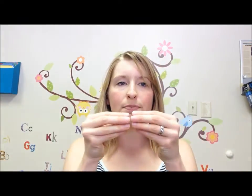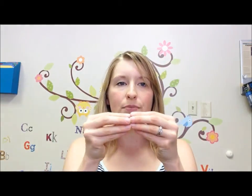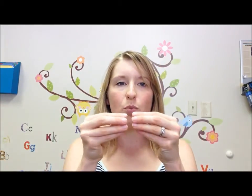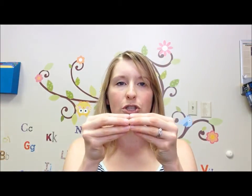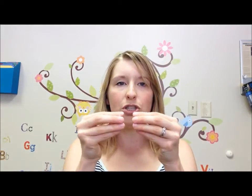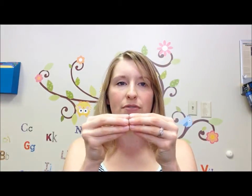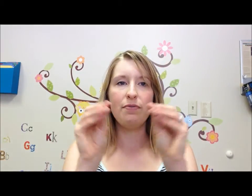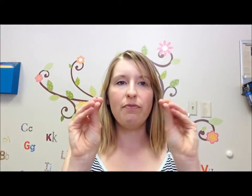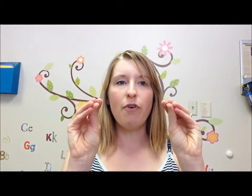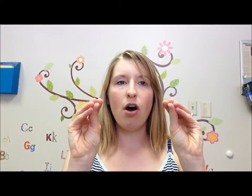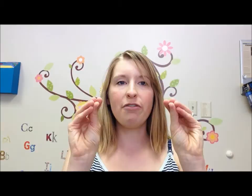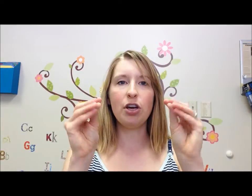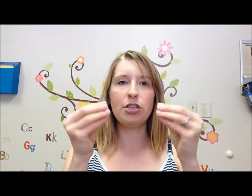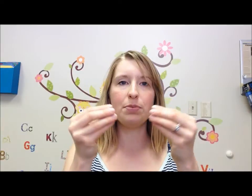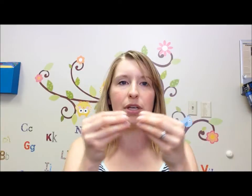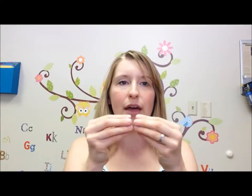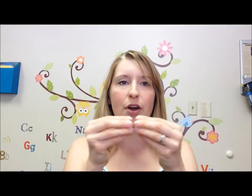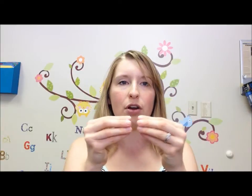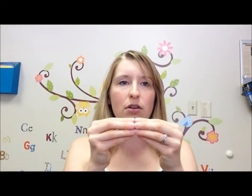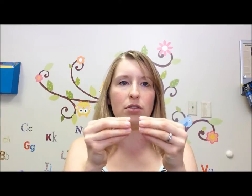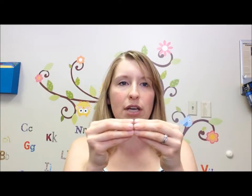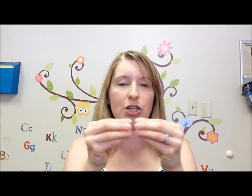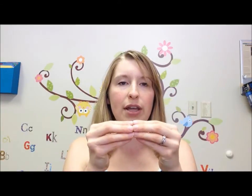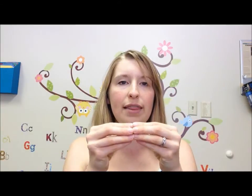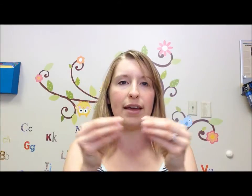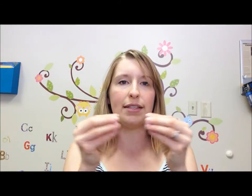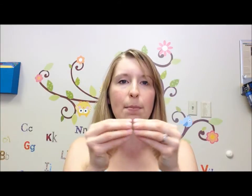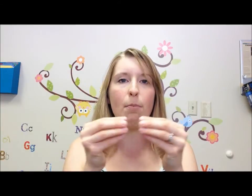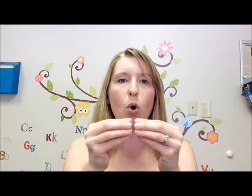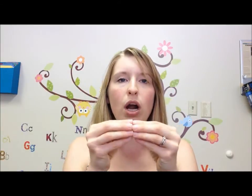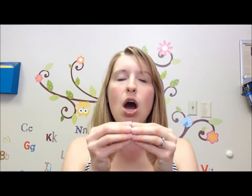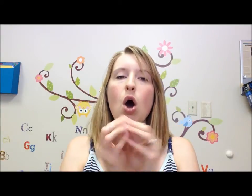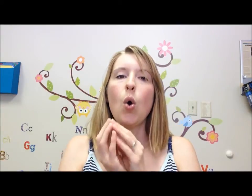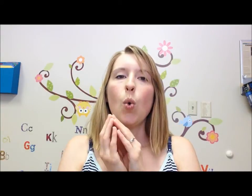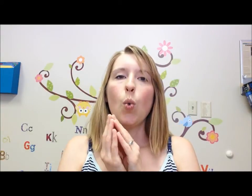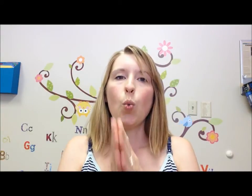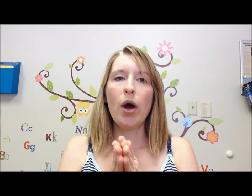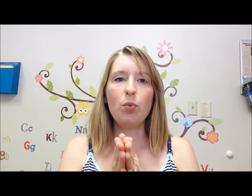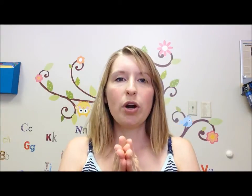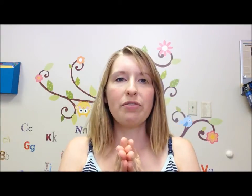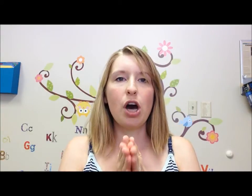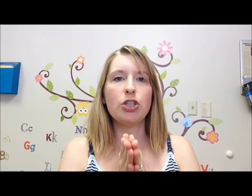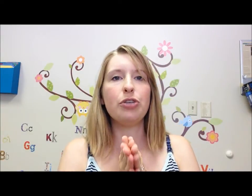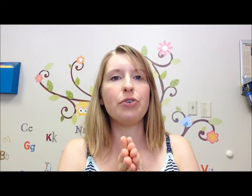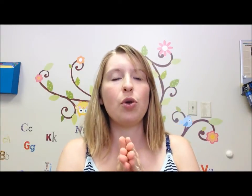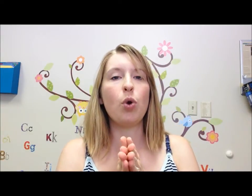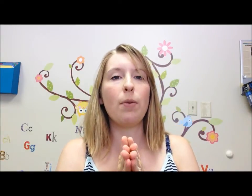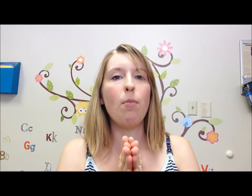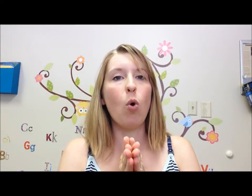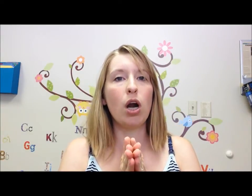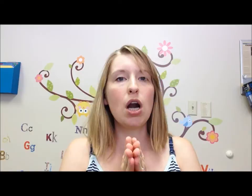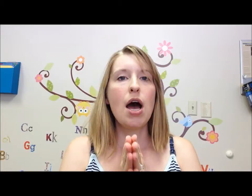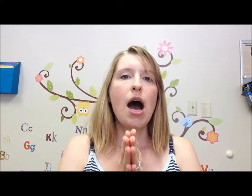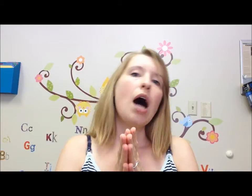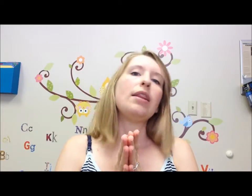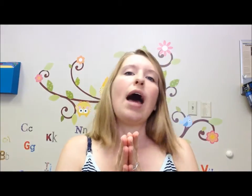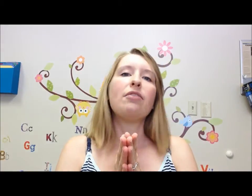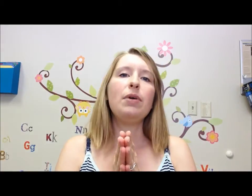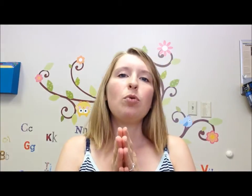which is all fingertips together, touching like this. More. One word of caution for the word more. A lot of people will